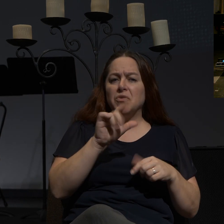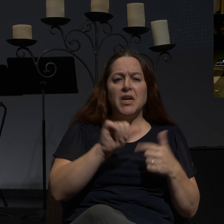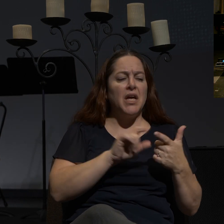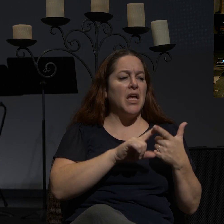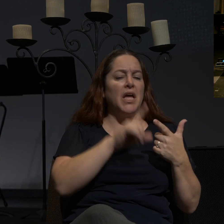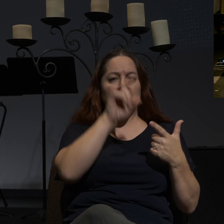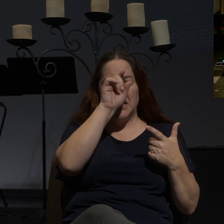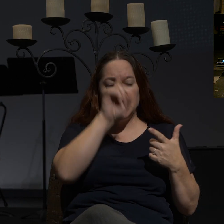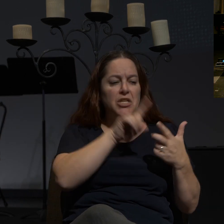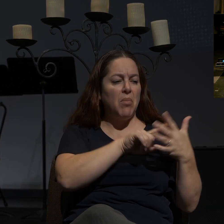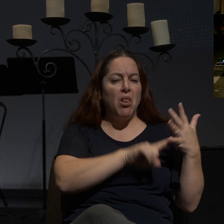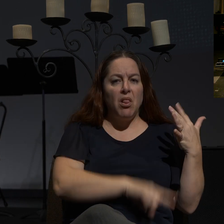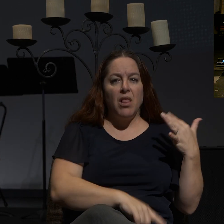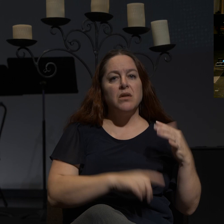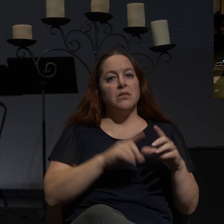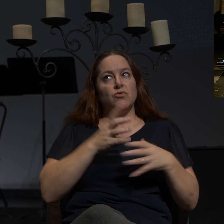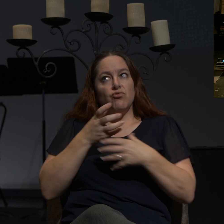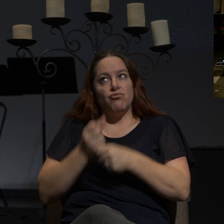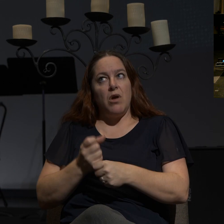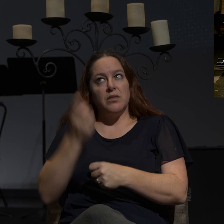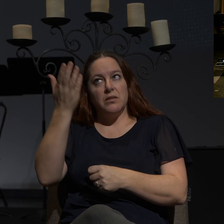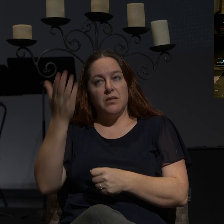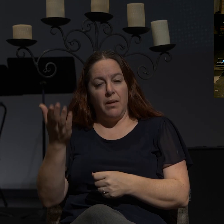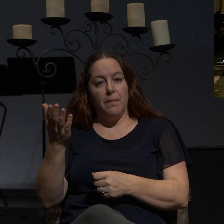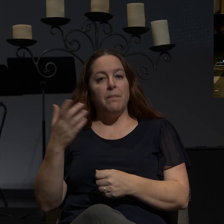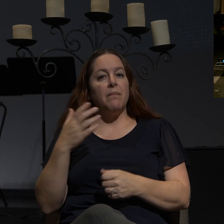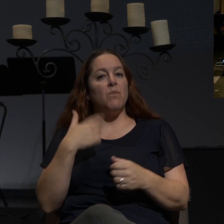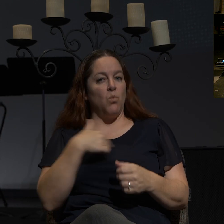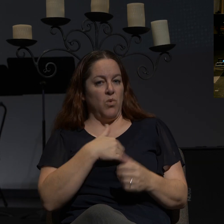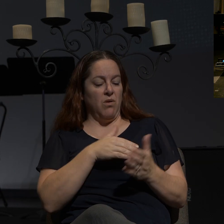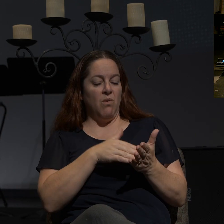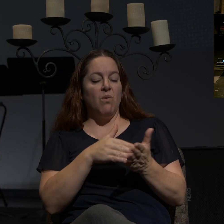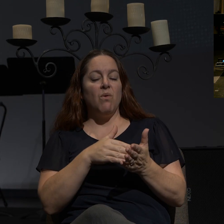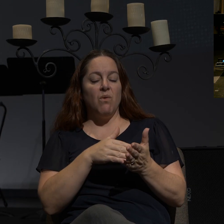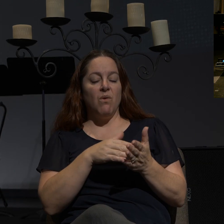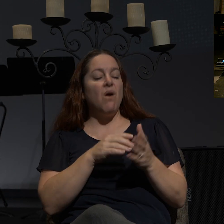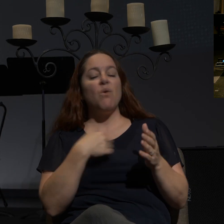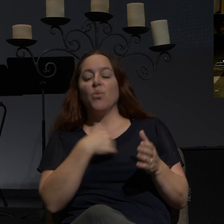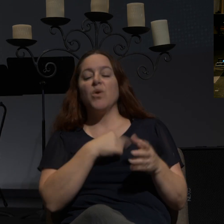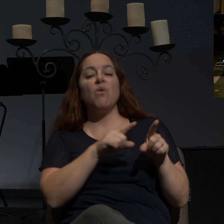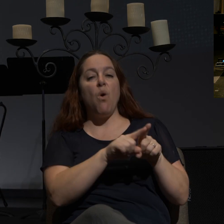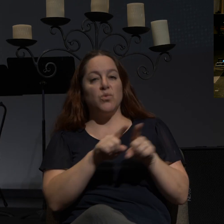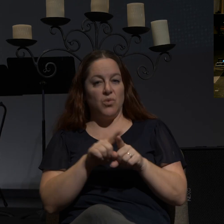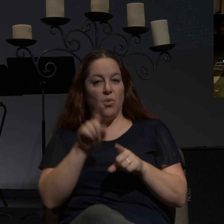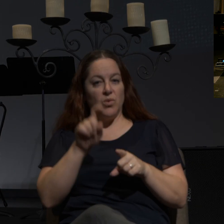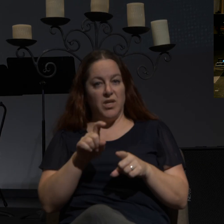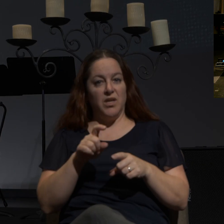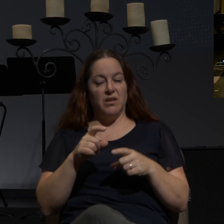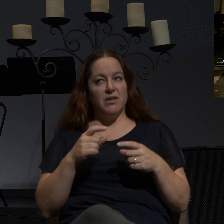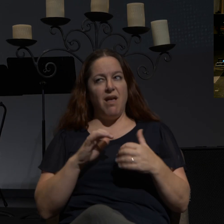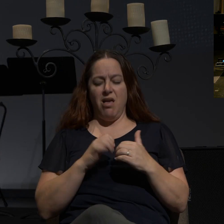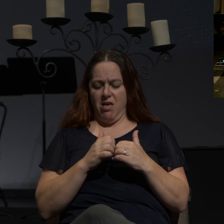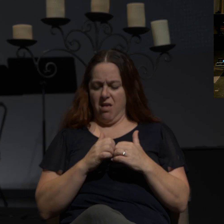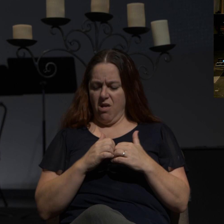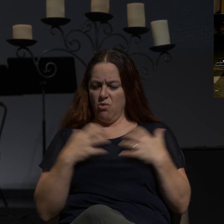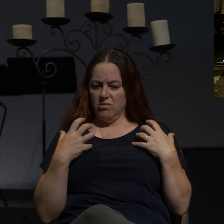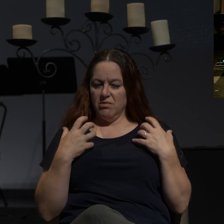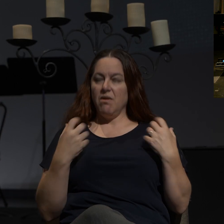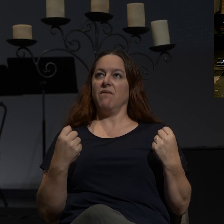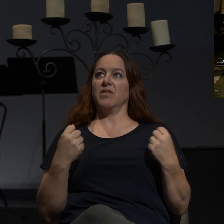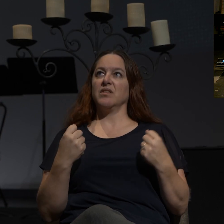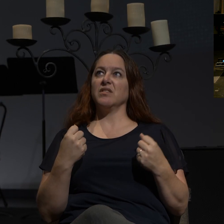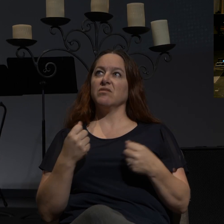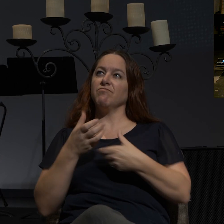world. Trust me. And we all also need to think about how can we have confidence in